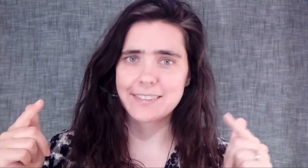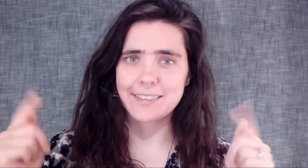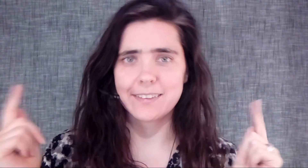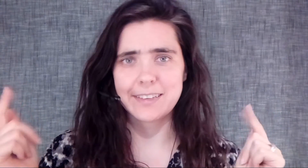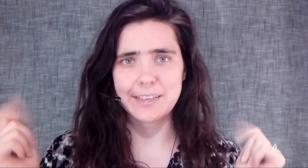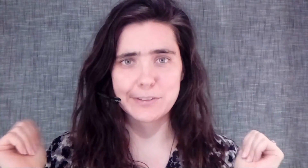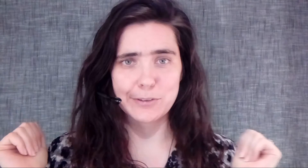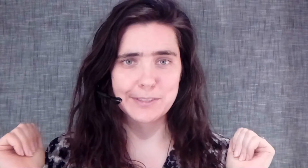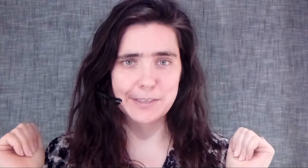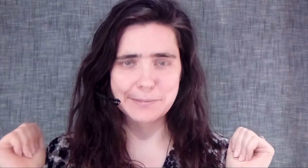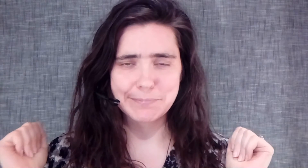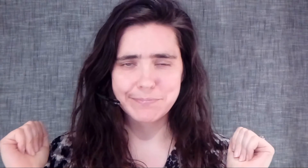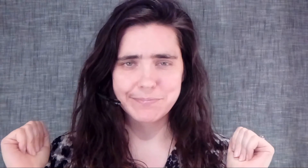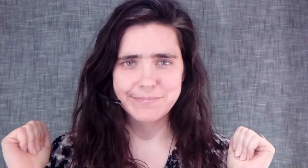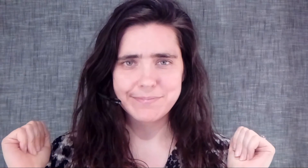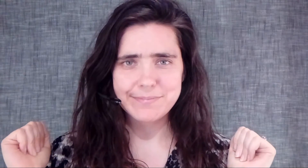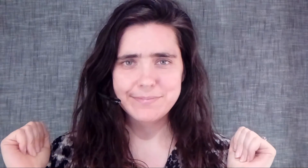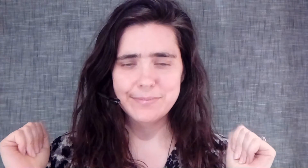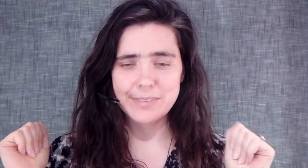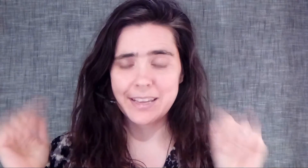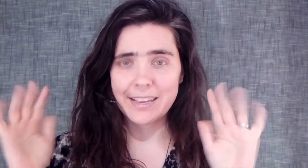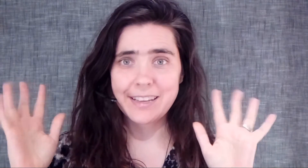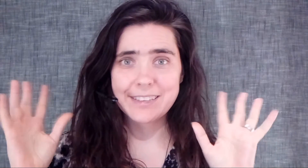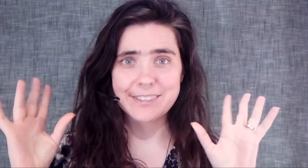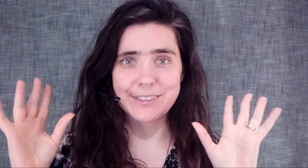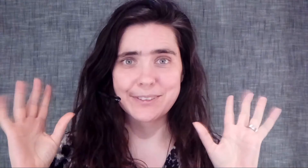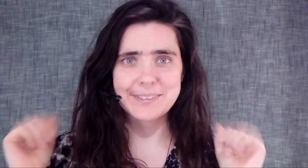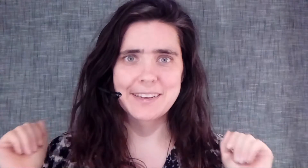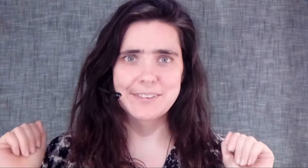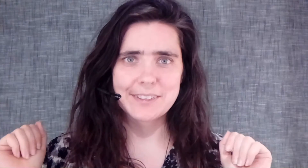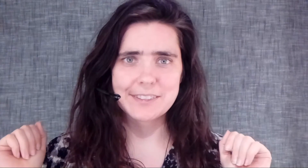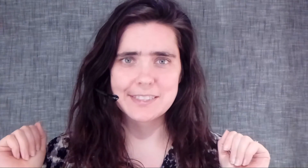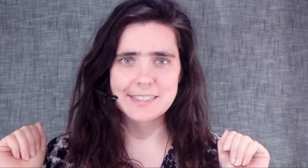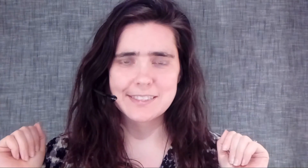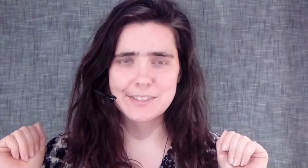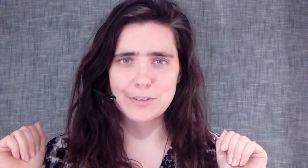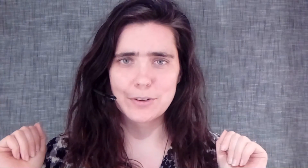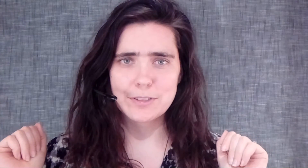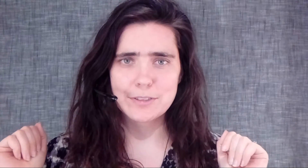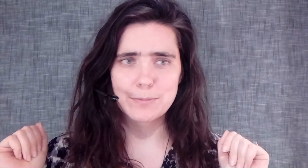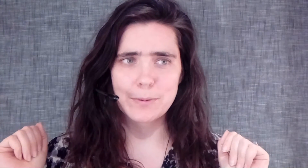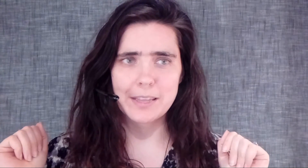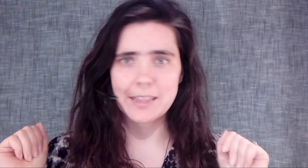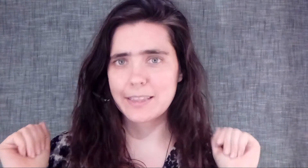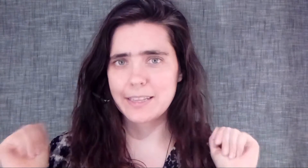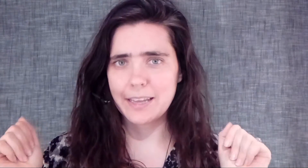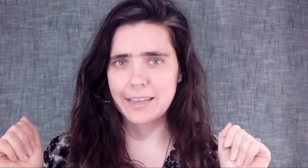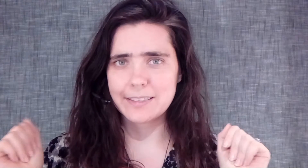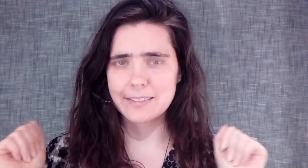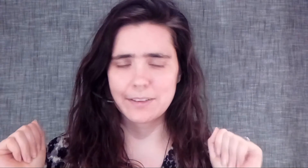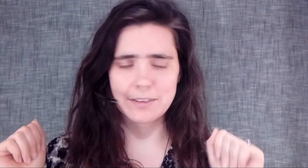ASL and Auslan. So now I'll just start with the ASL